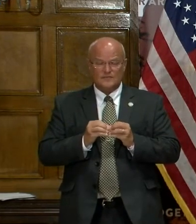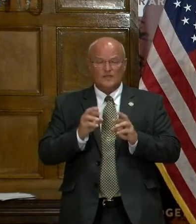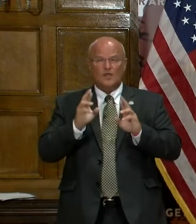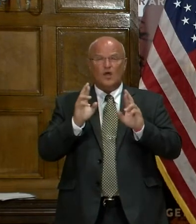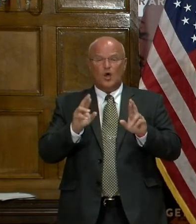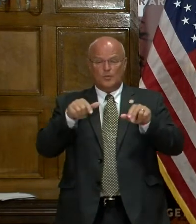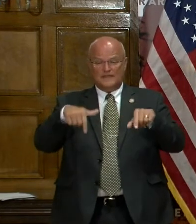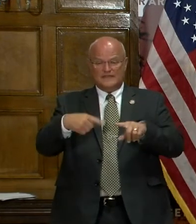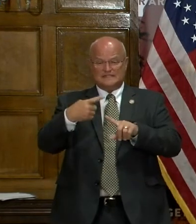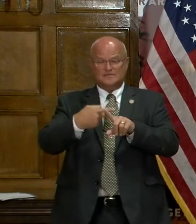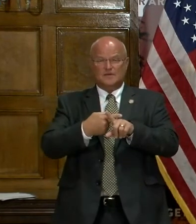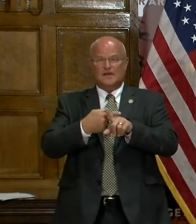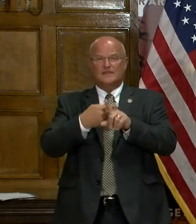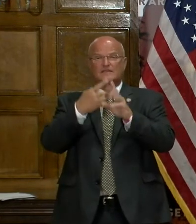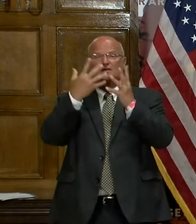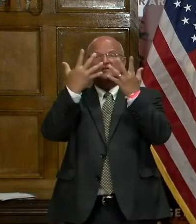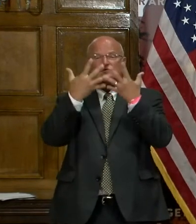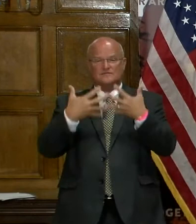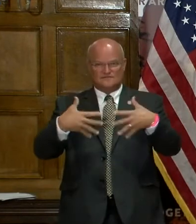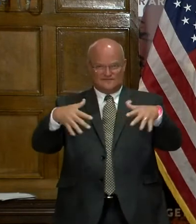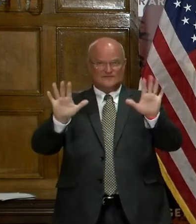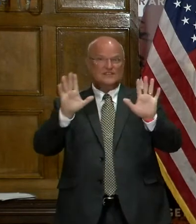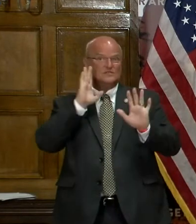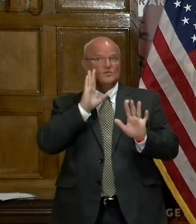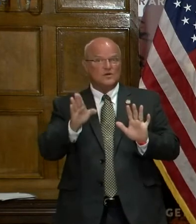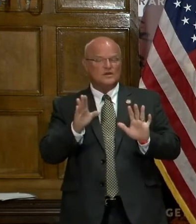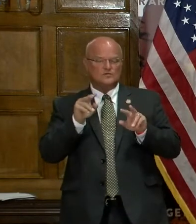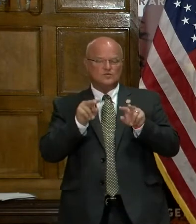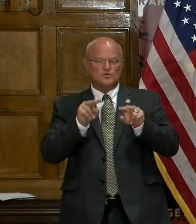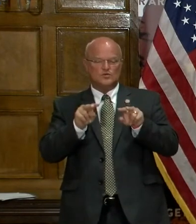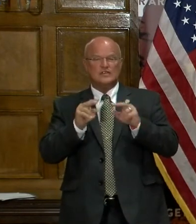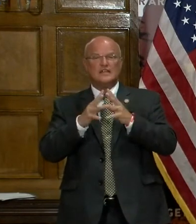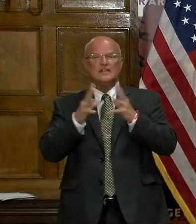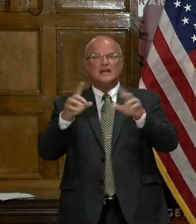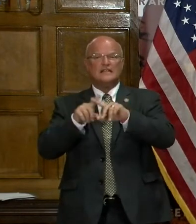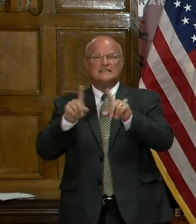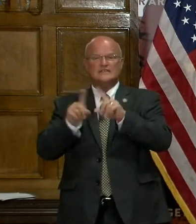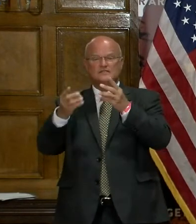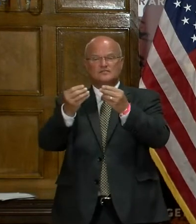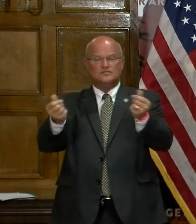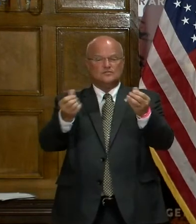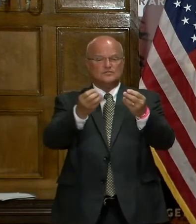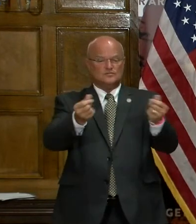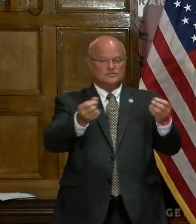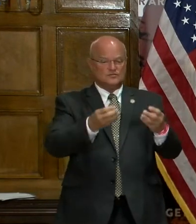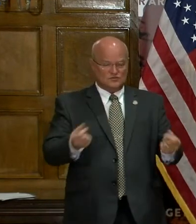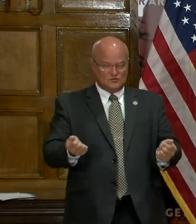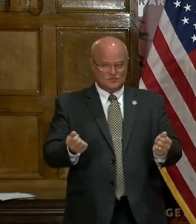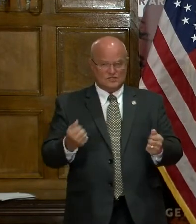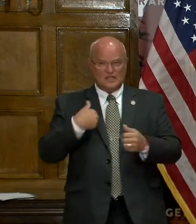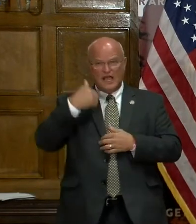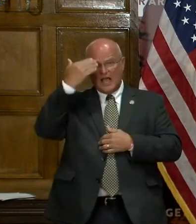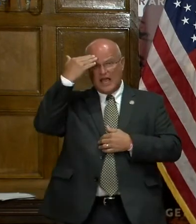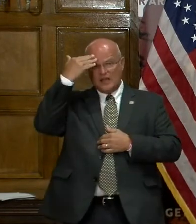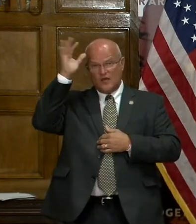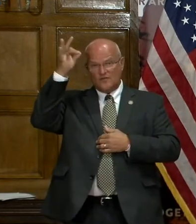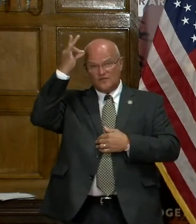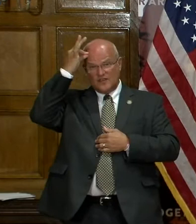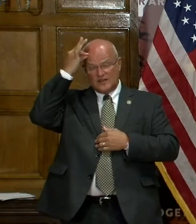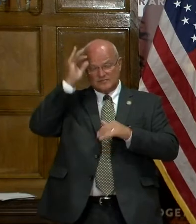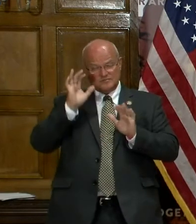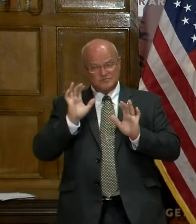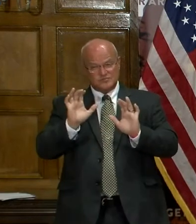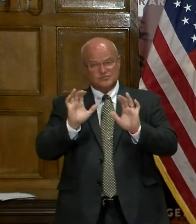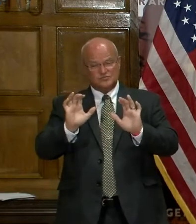this month it will be fixed, that we're looking at a lot of different solutions. I know federally they're